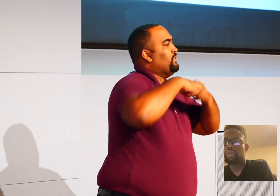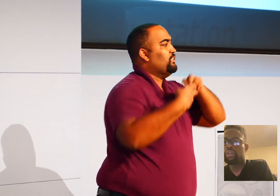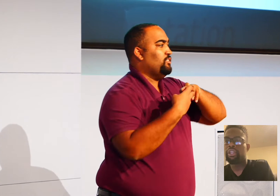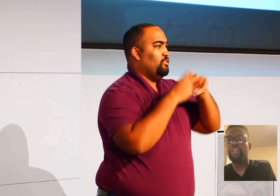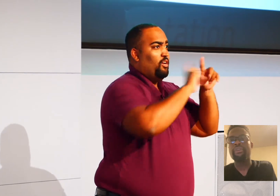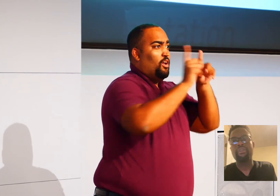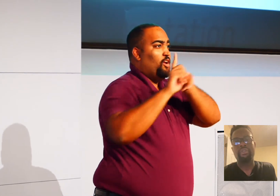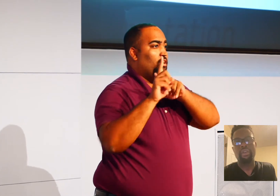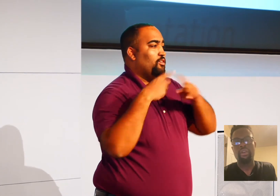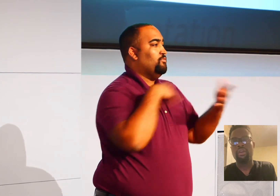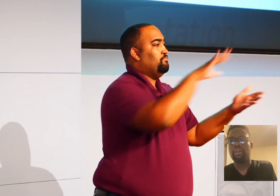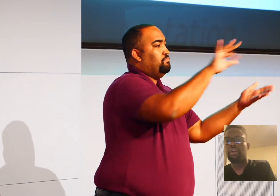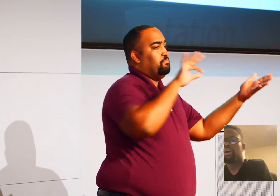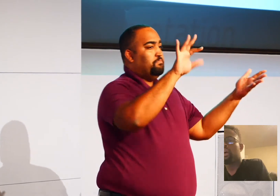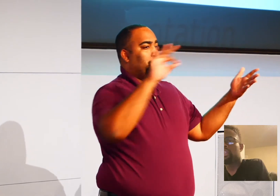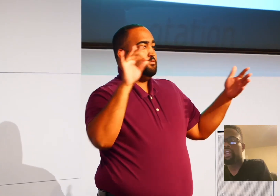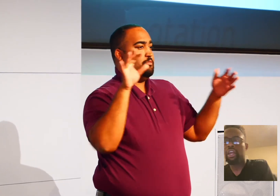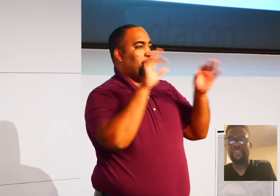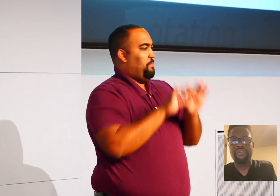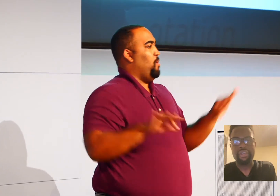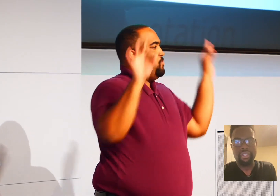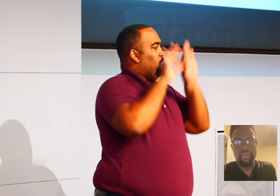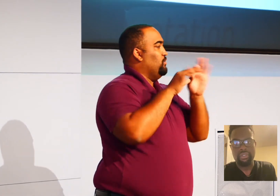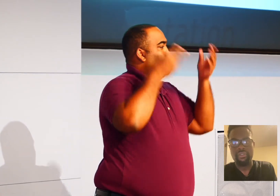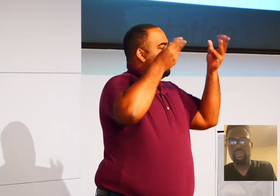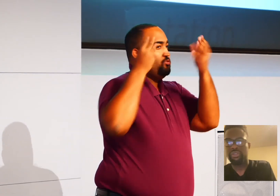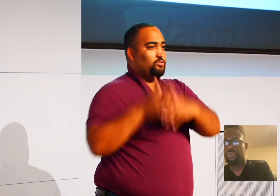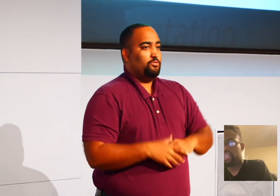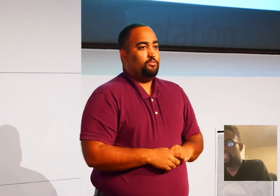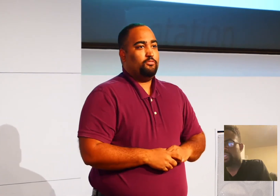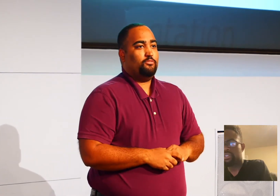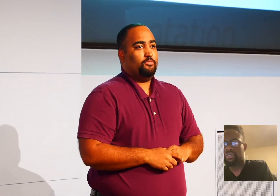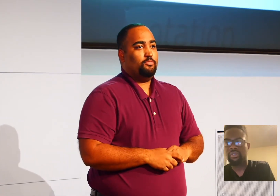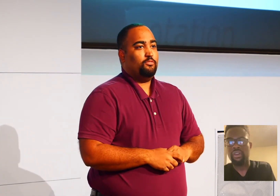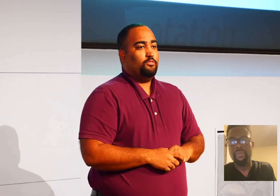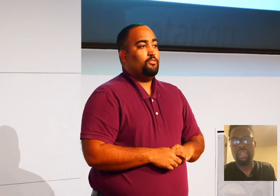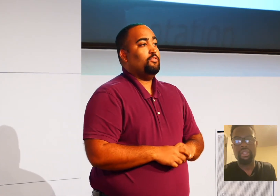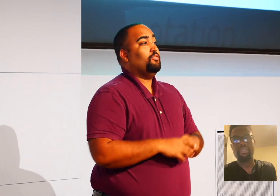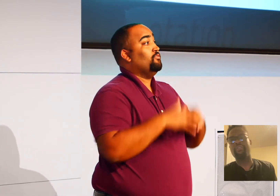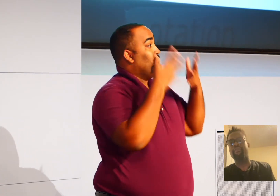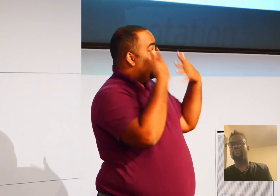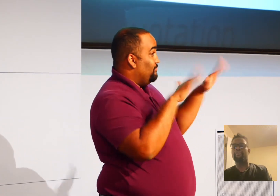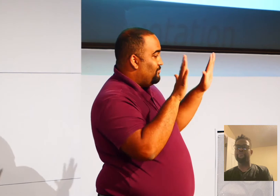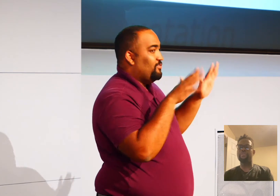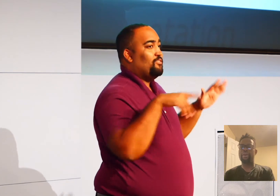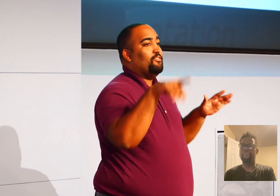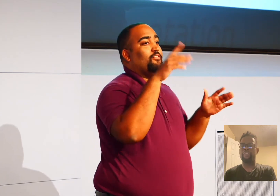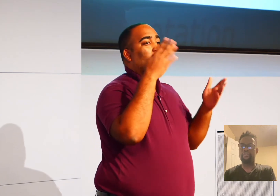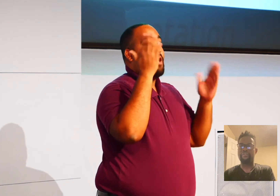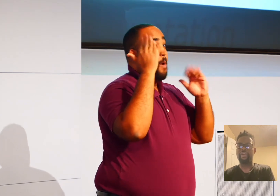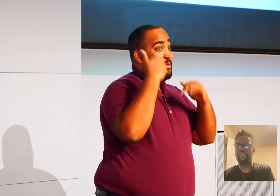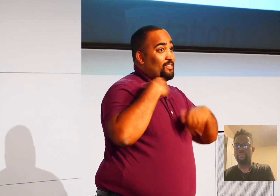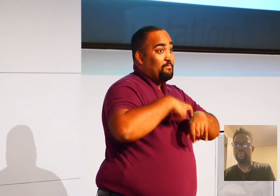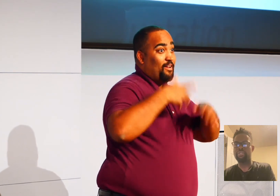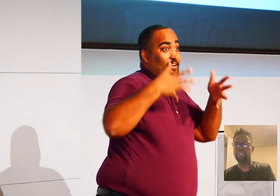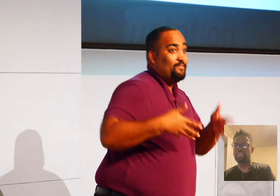Now, I know that there are a lot of different examples of cultural implications, so I made a list of a few that I feel are very important to this